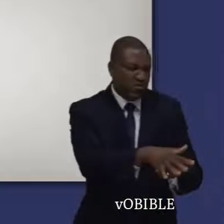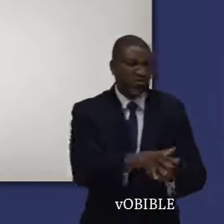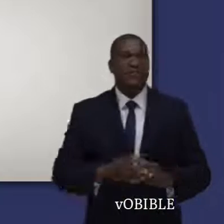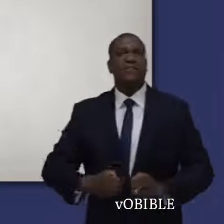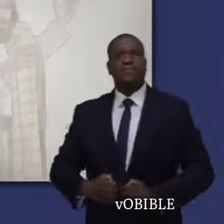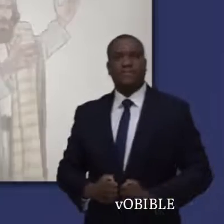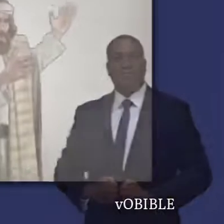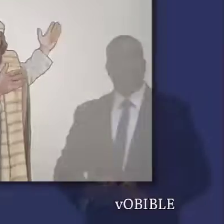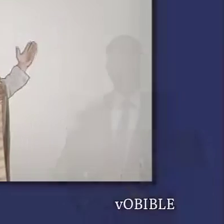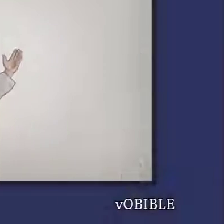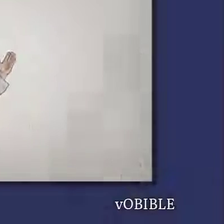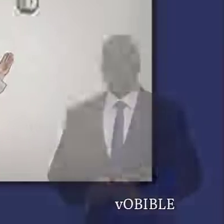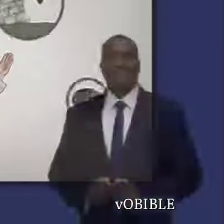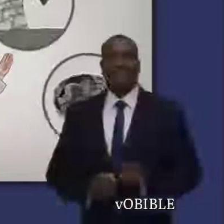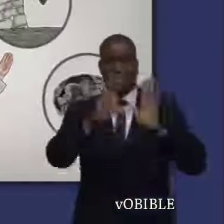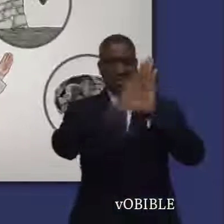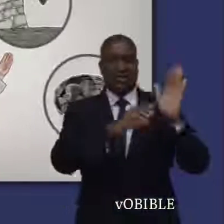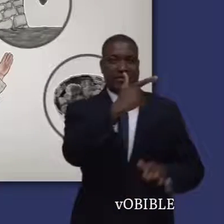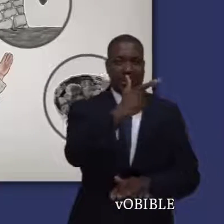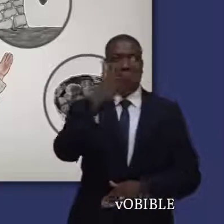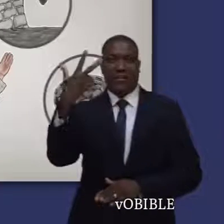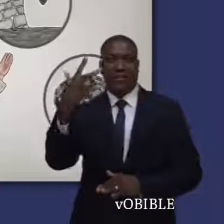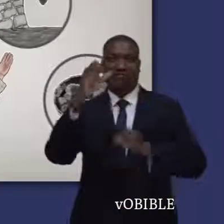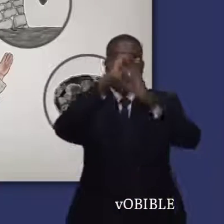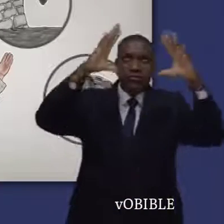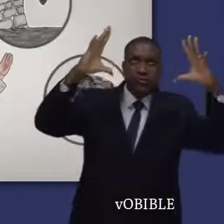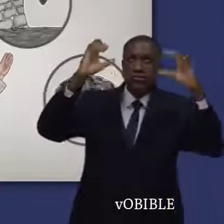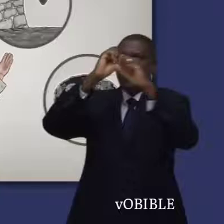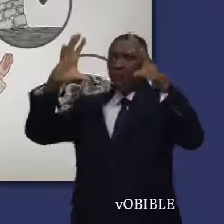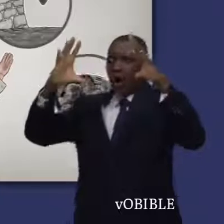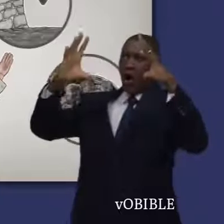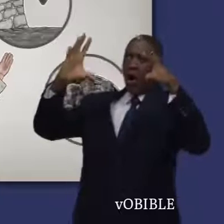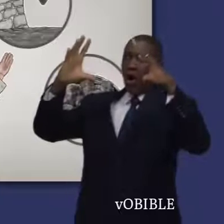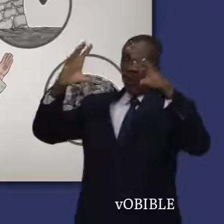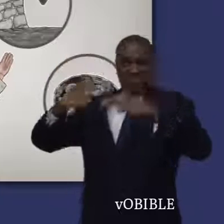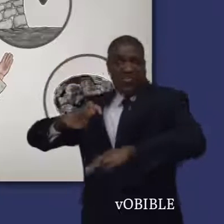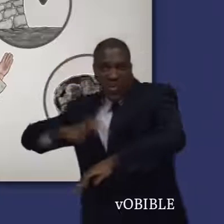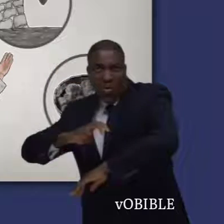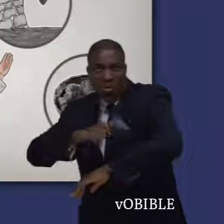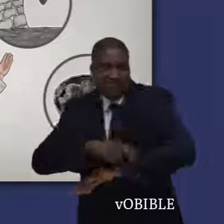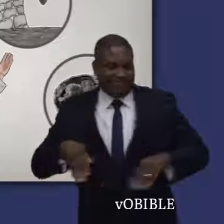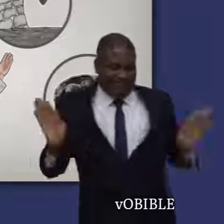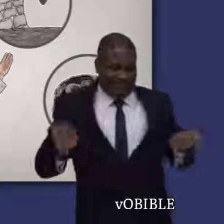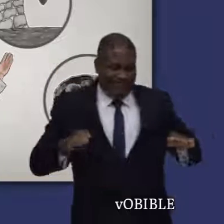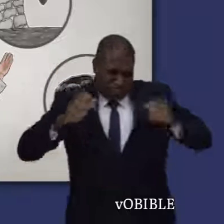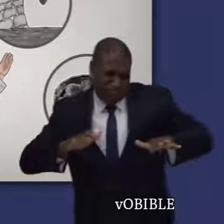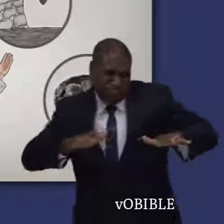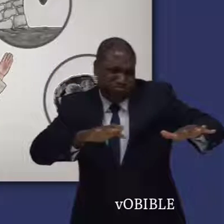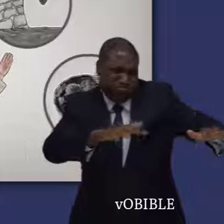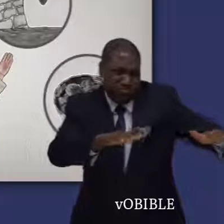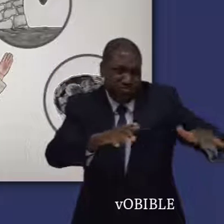Chapters 7 and 8 present a series of impressive visions. Amos sees an unstoppable locust